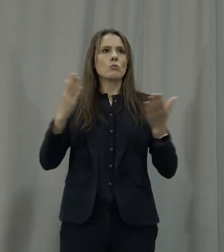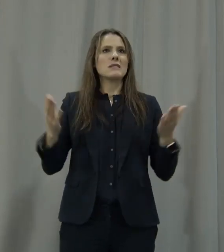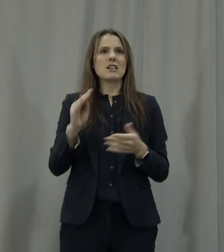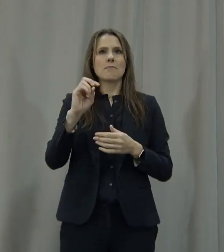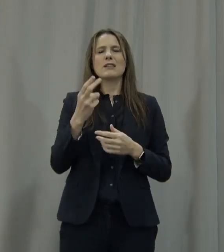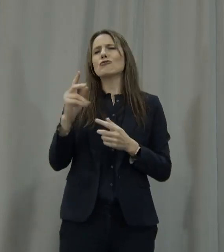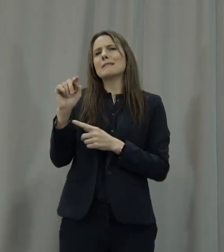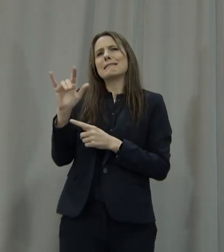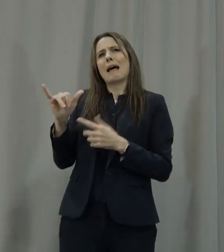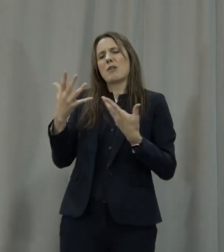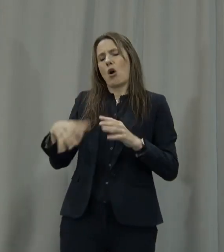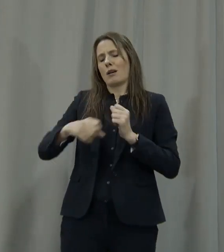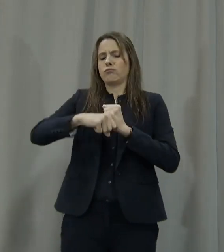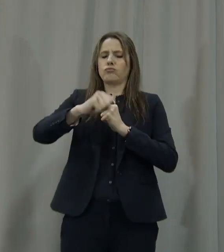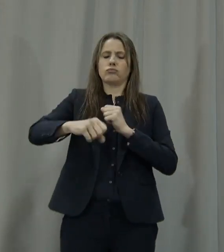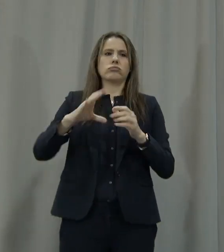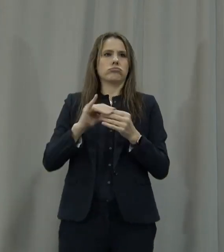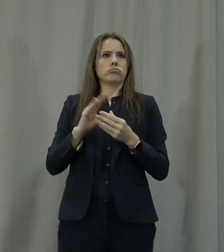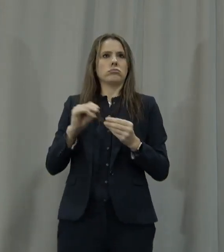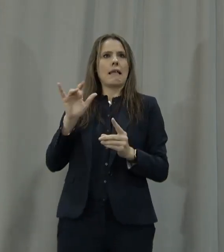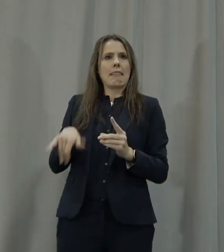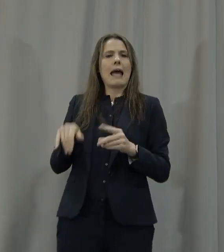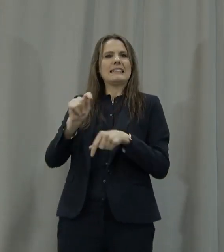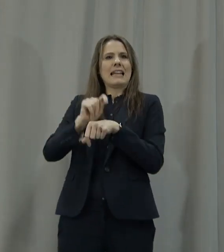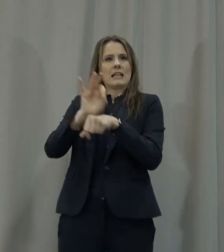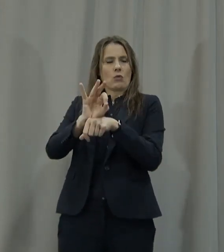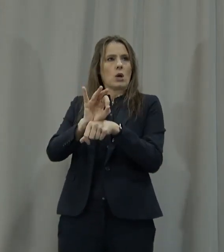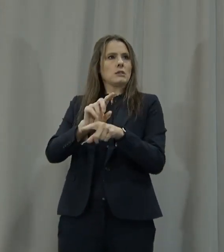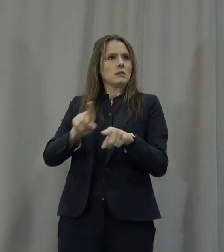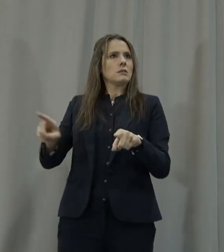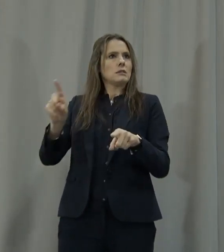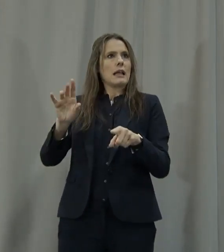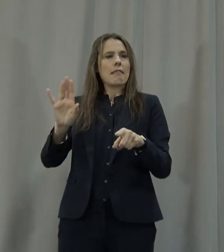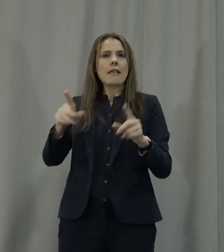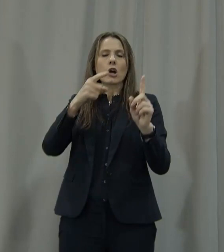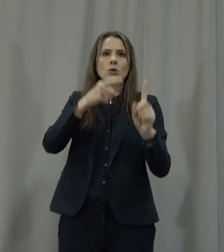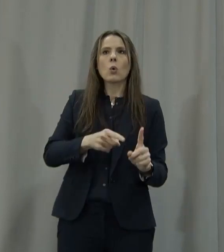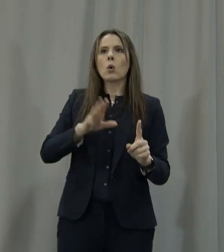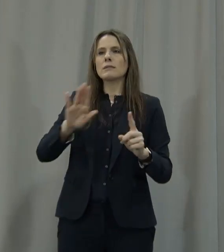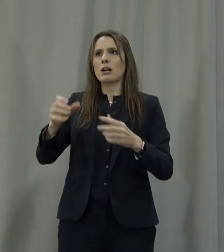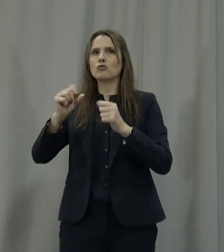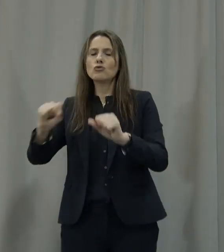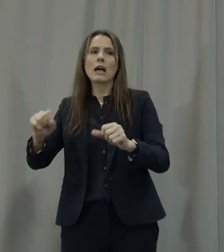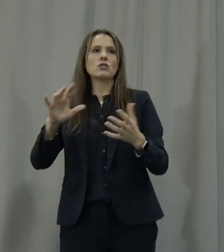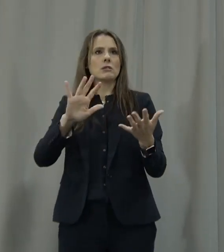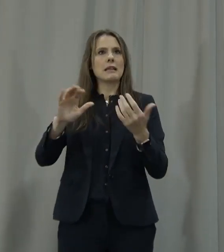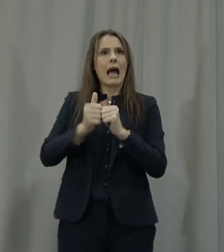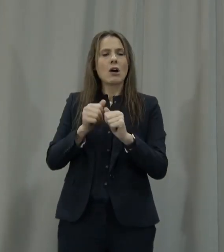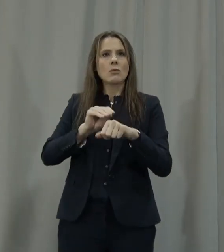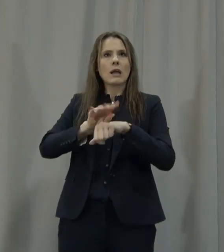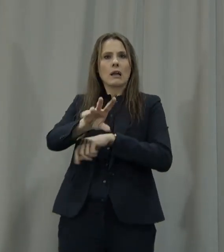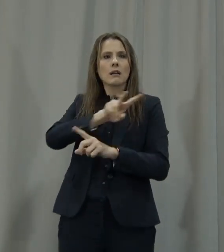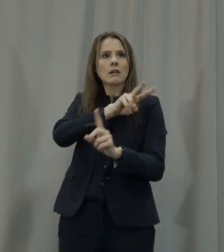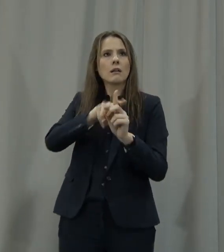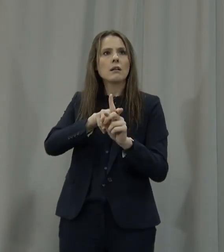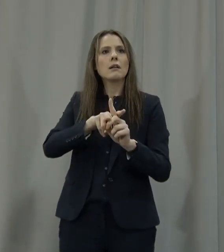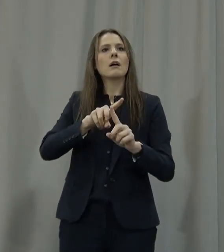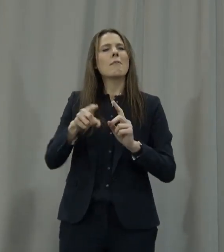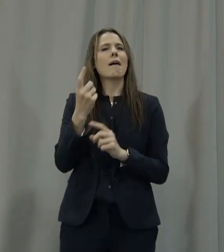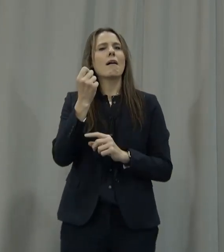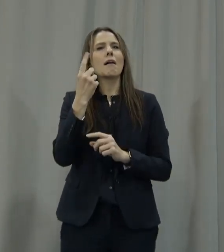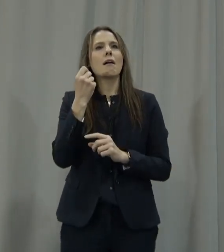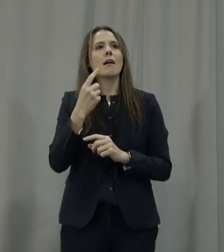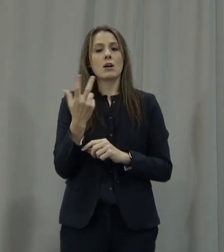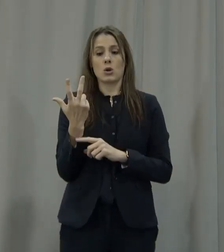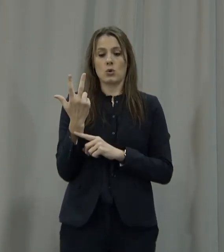already talked to you about the Racial Disparity Task Force and their outcomes and their strategies. Additionally, 3 years ago, the